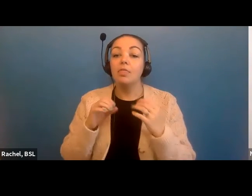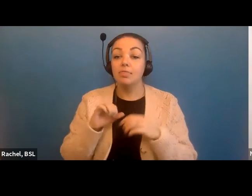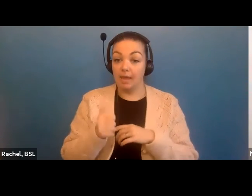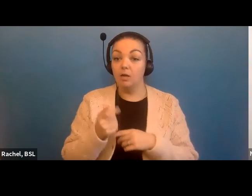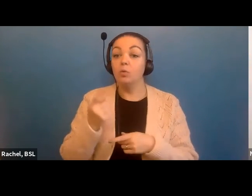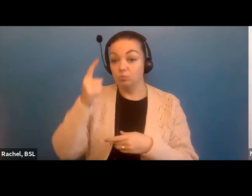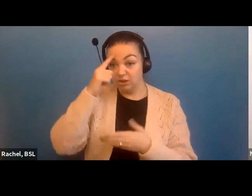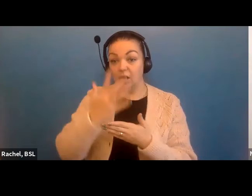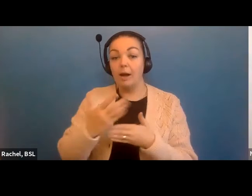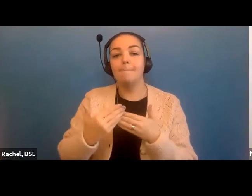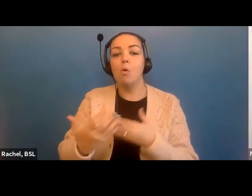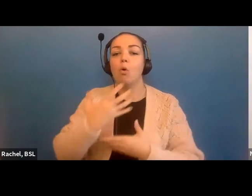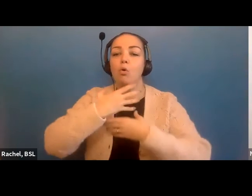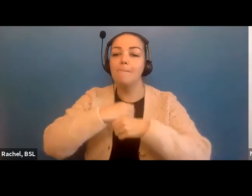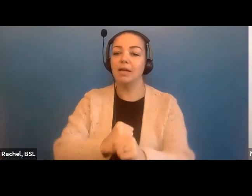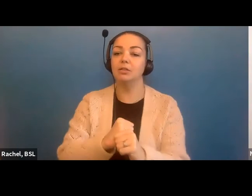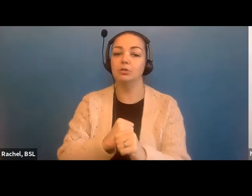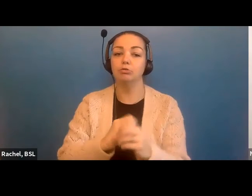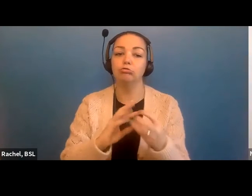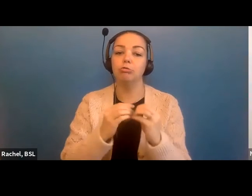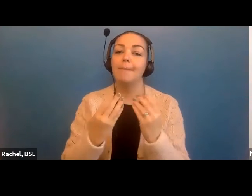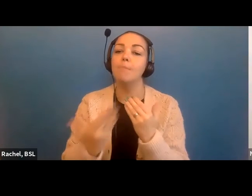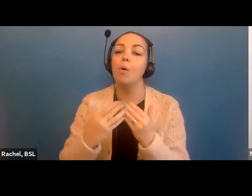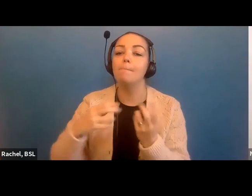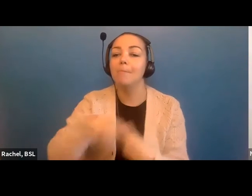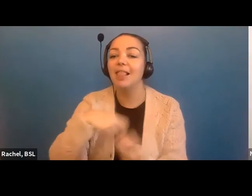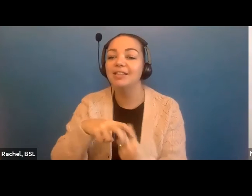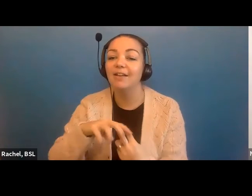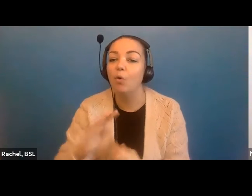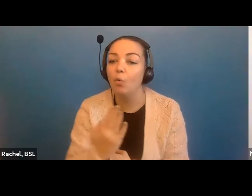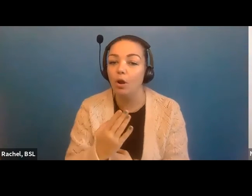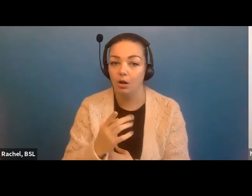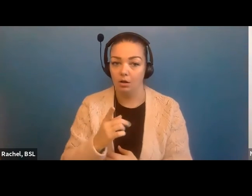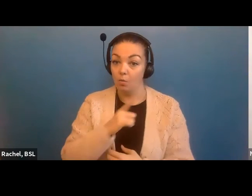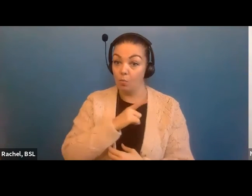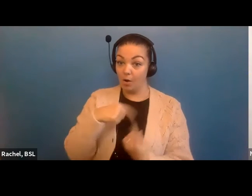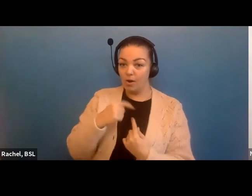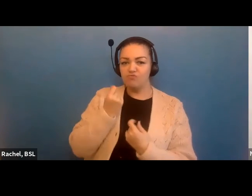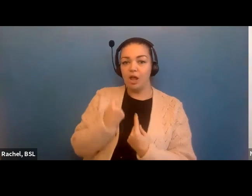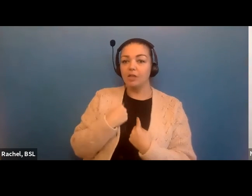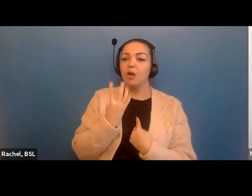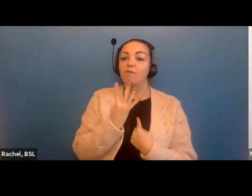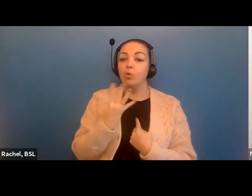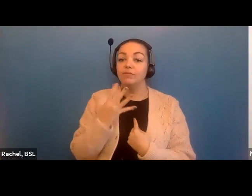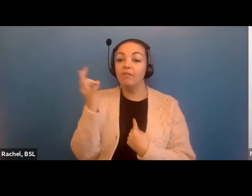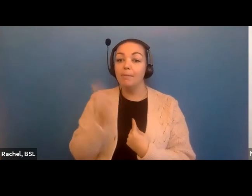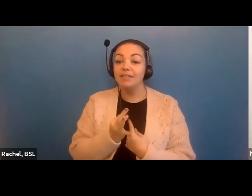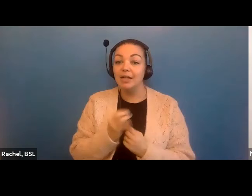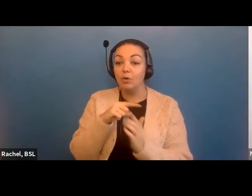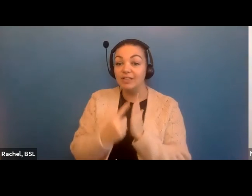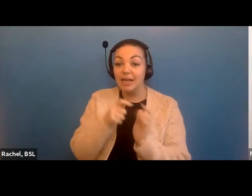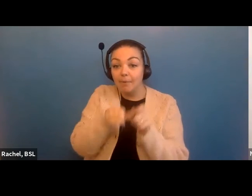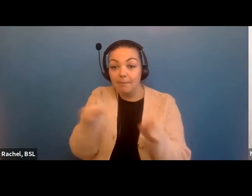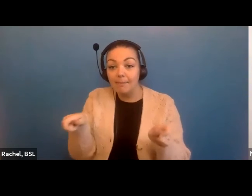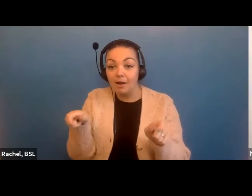the inclusive environment in the mobility for all, because we realized that 45% of the persons with disabilities in the